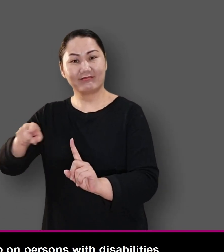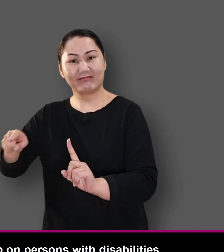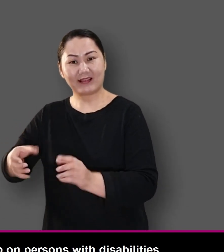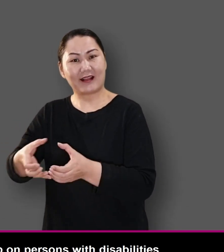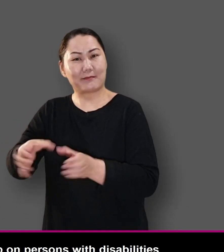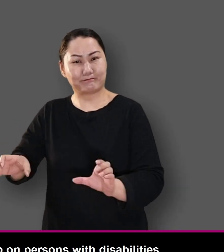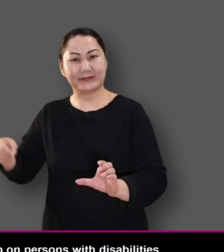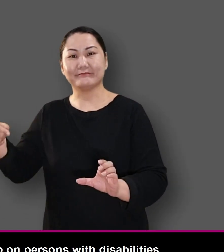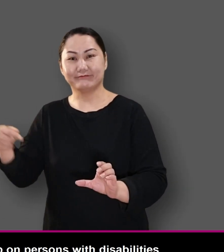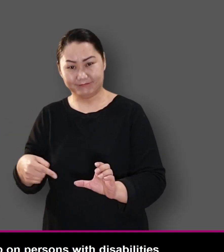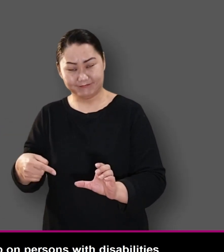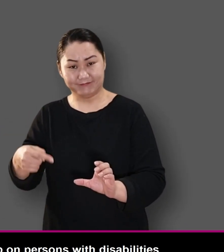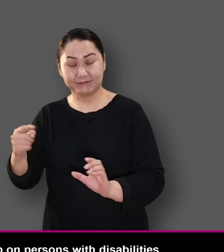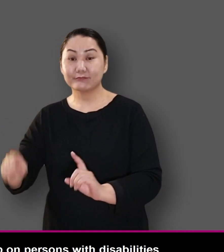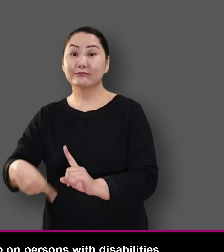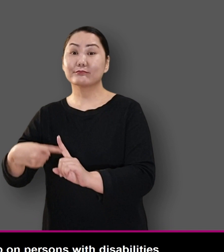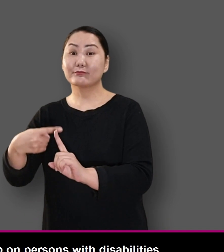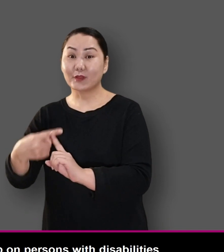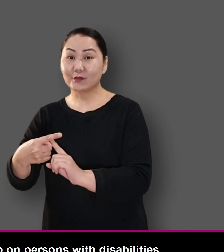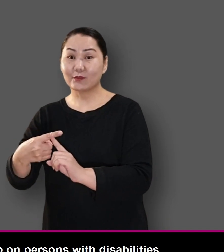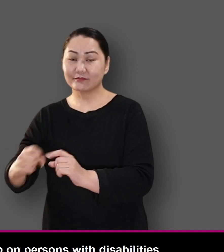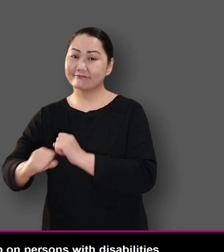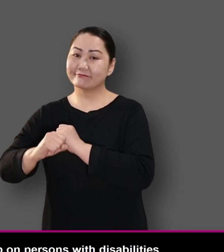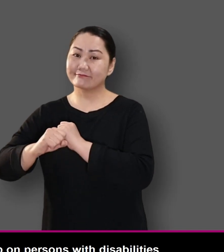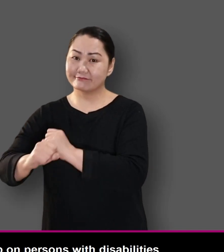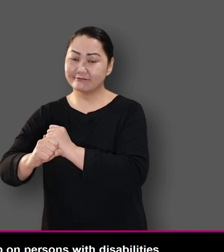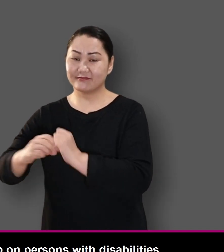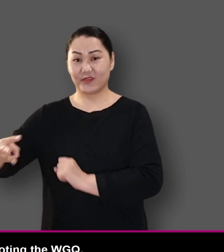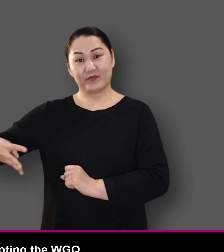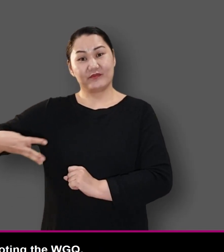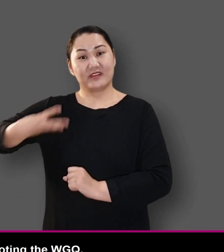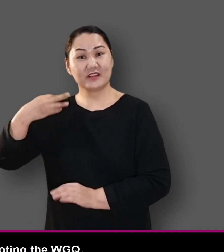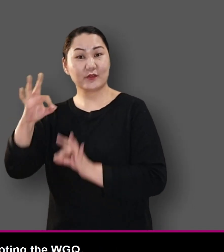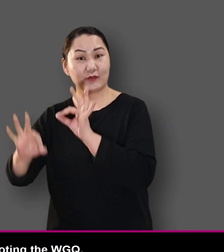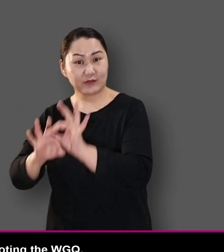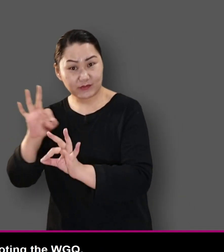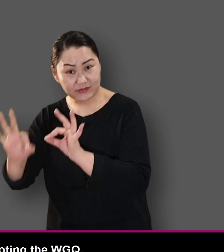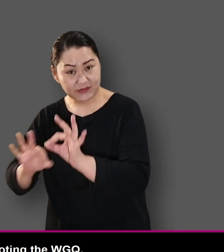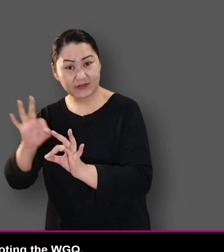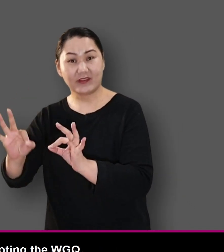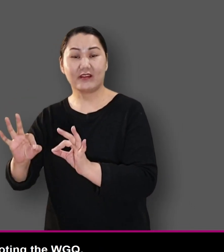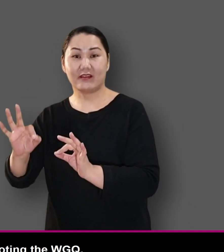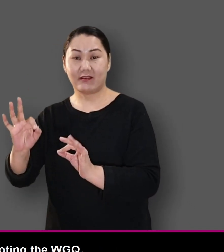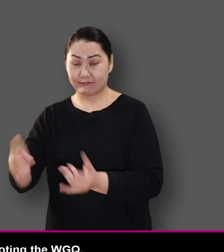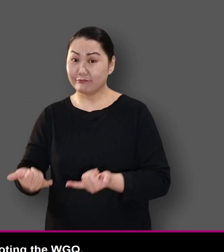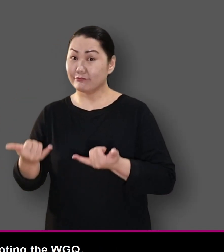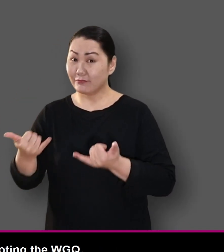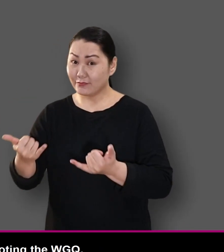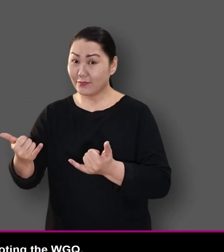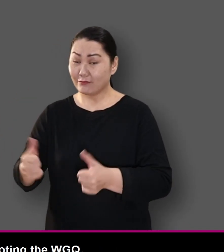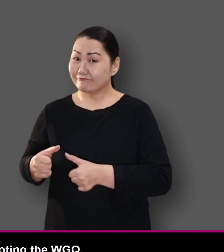addressing the data gap on persons with disabilities and promoting the WGQ.